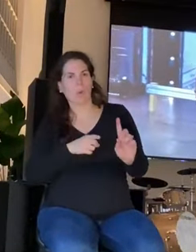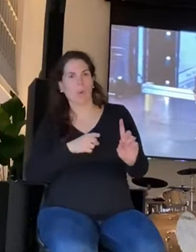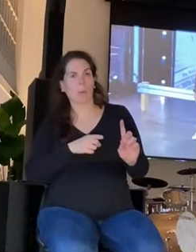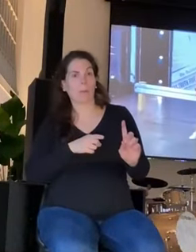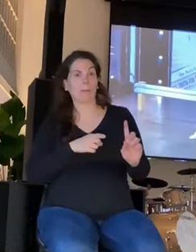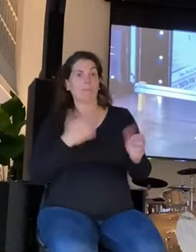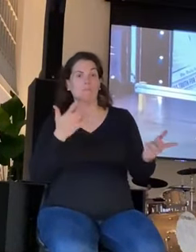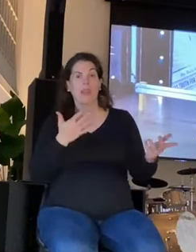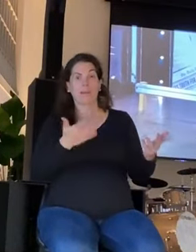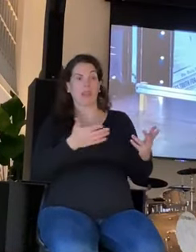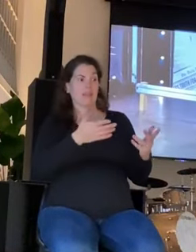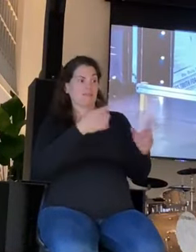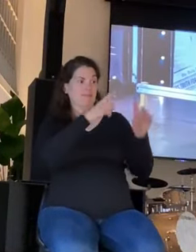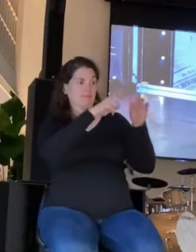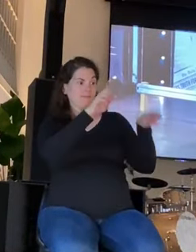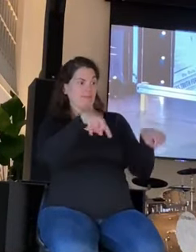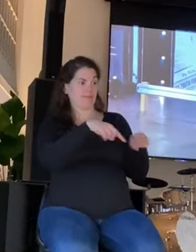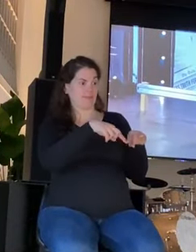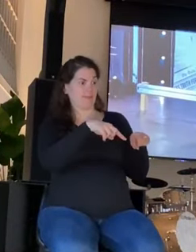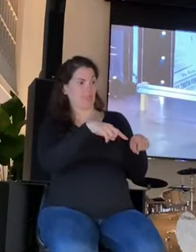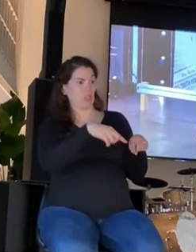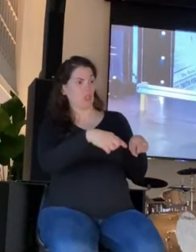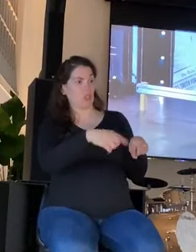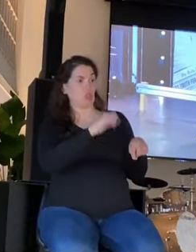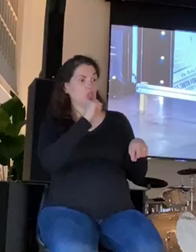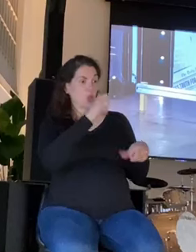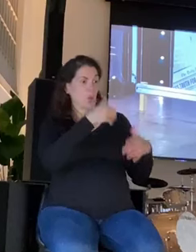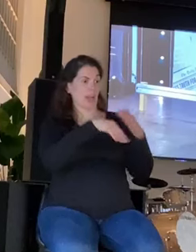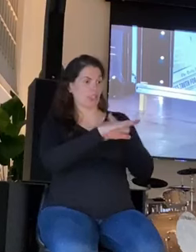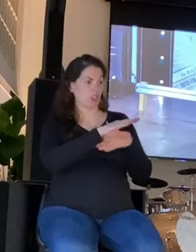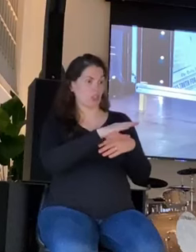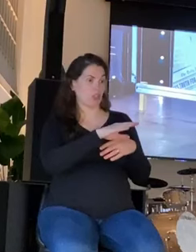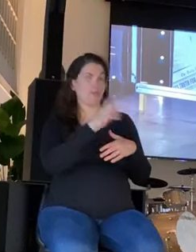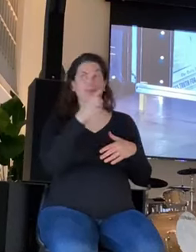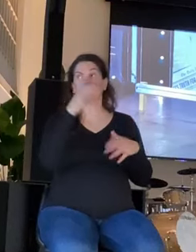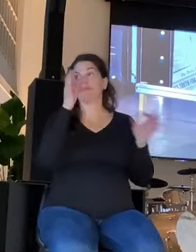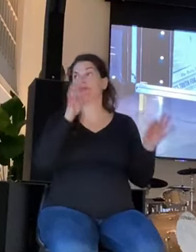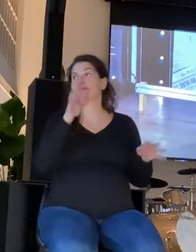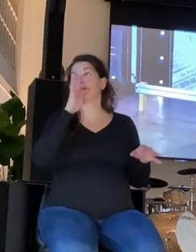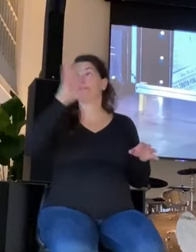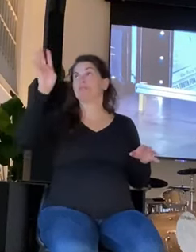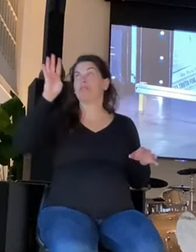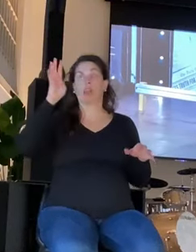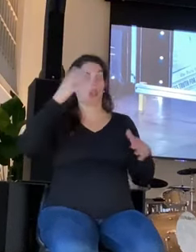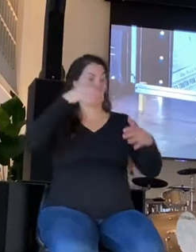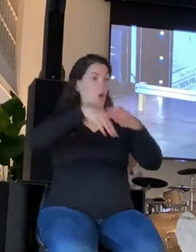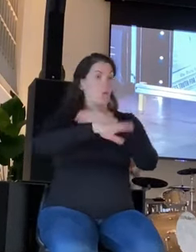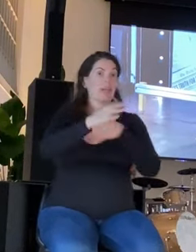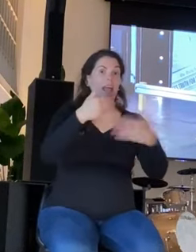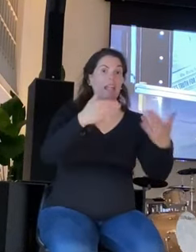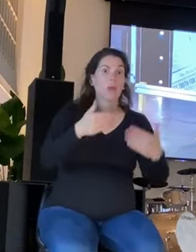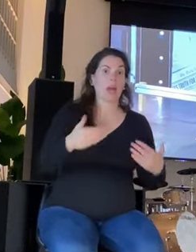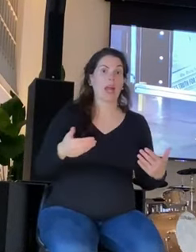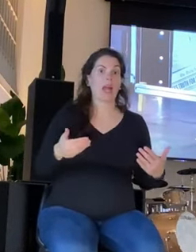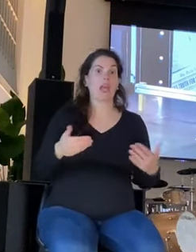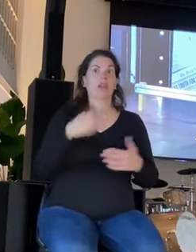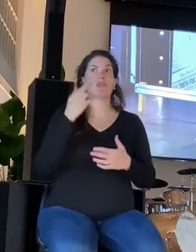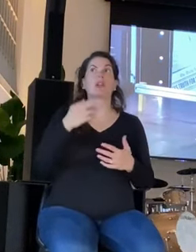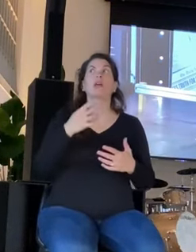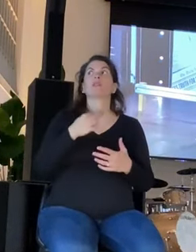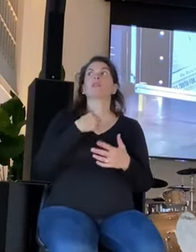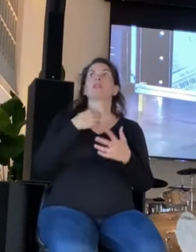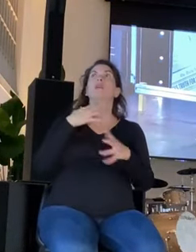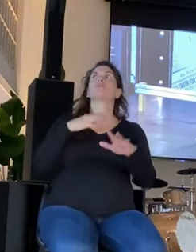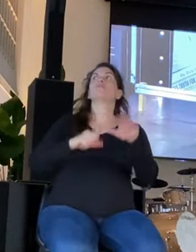enter. And you entered anyway. And you're already there. Usually these are there because you're entering into a street that's heading in the